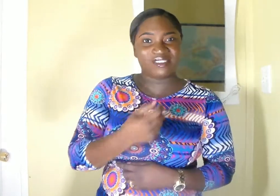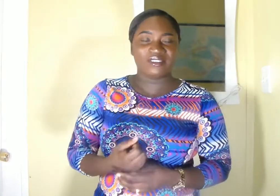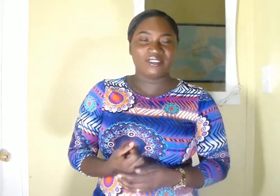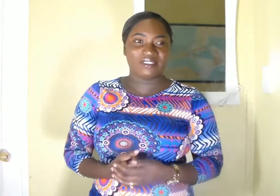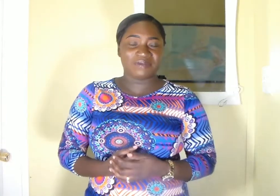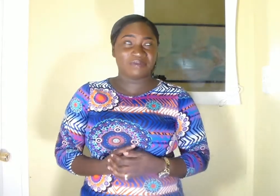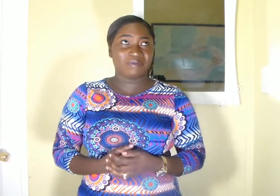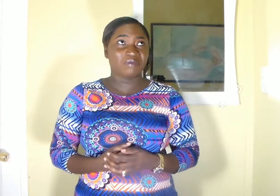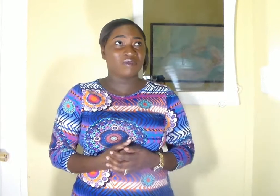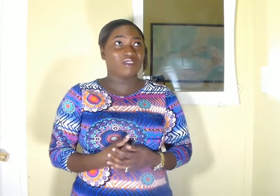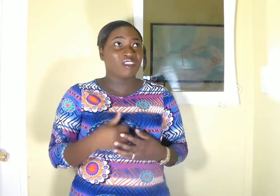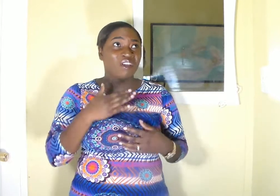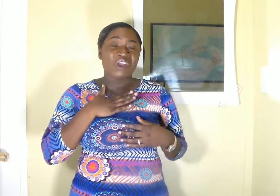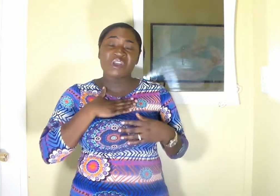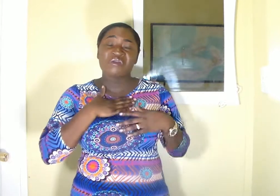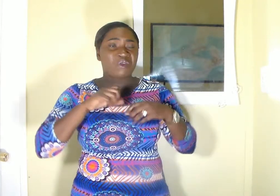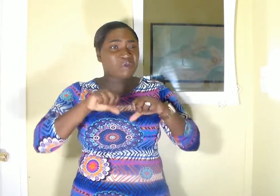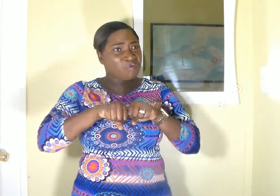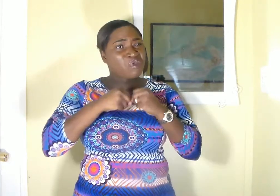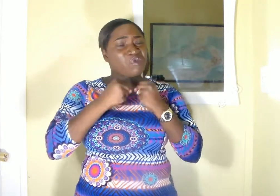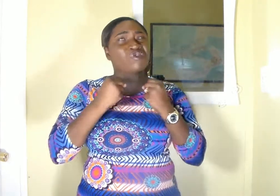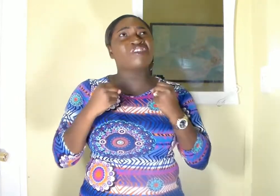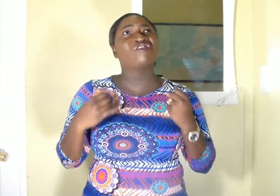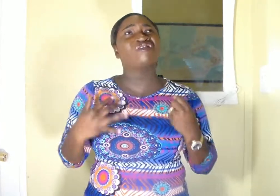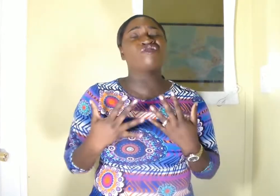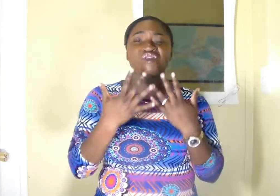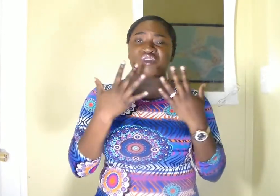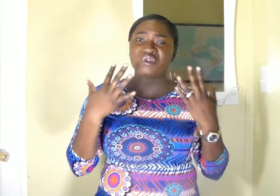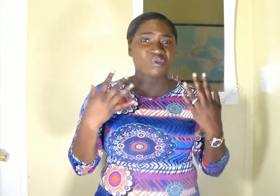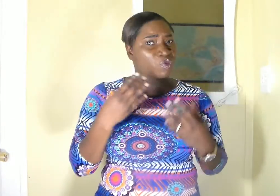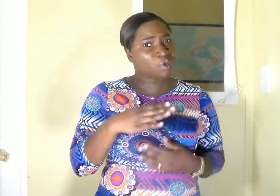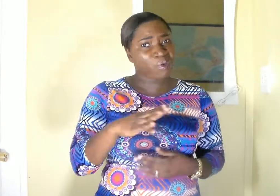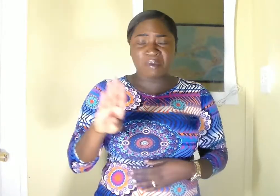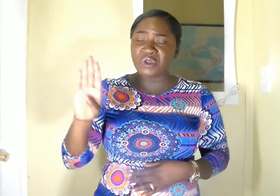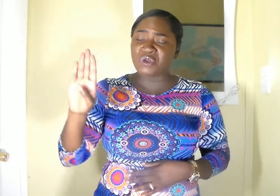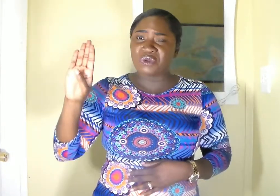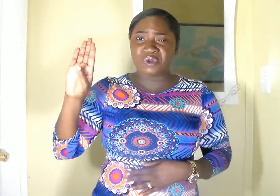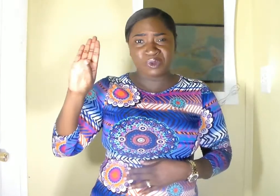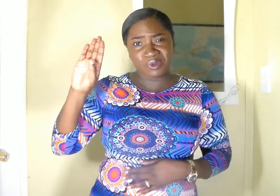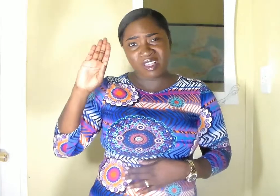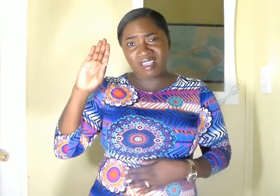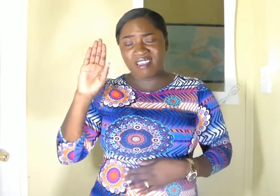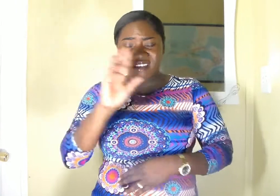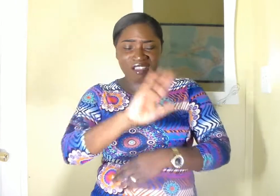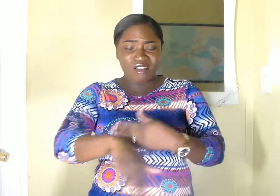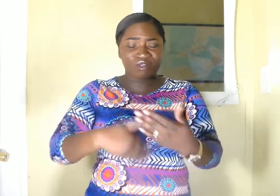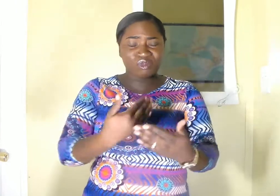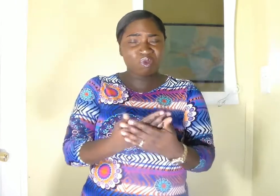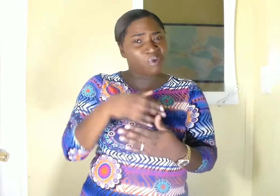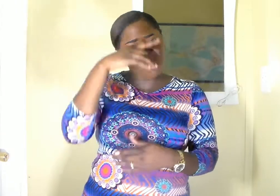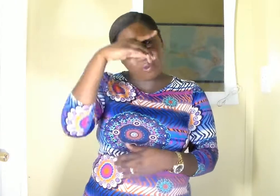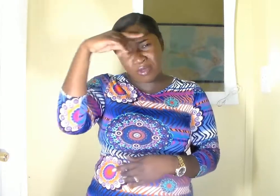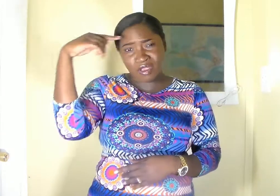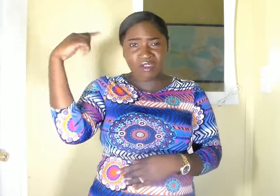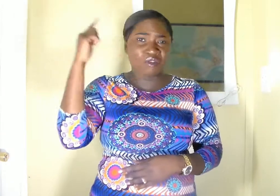I feel broken, shattered and blue And it's all because